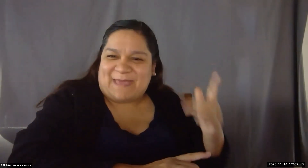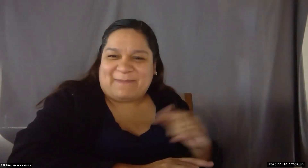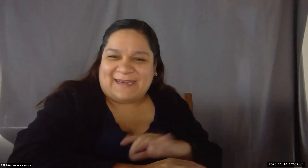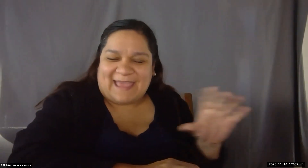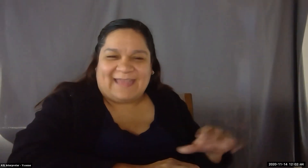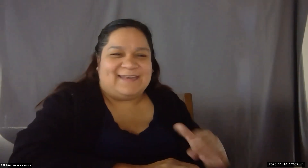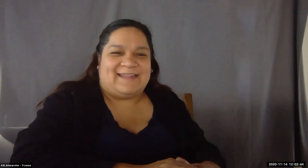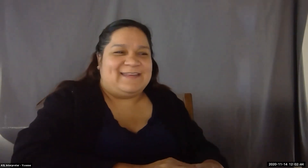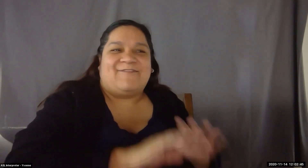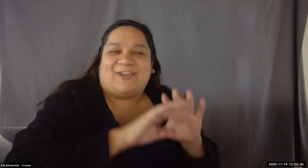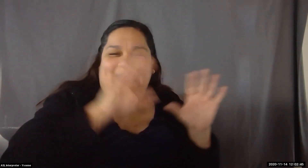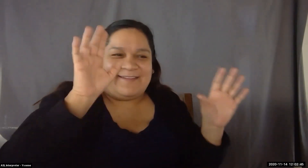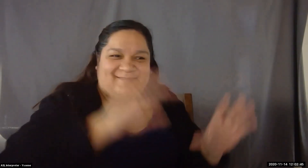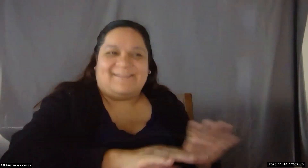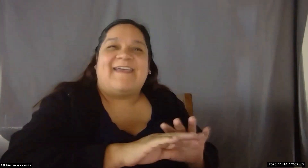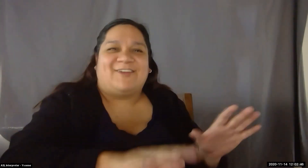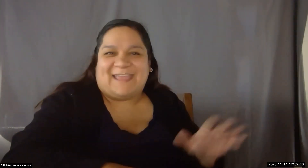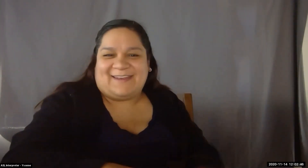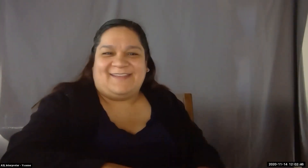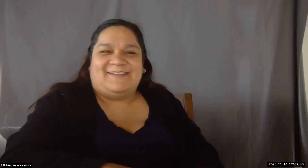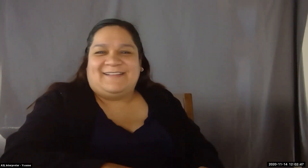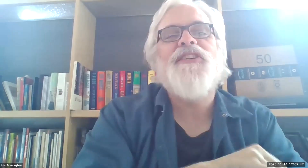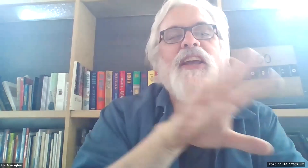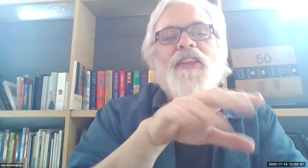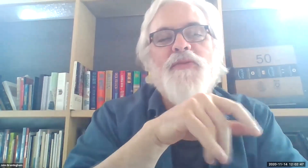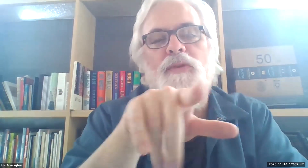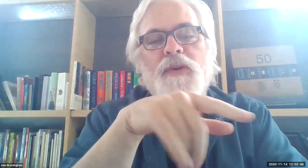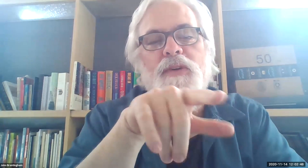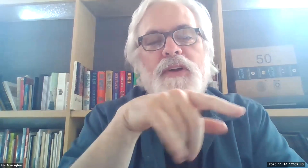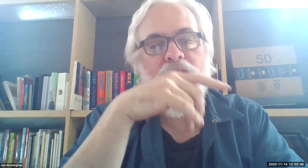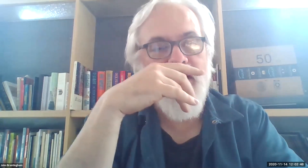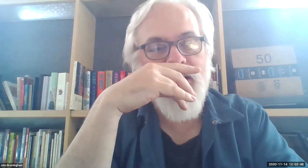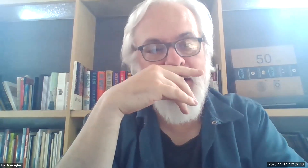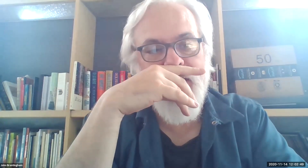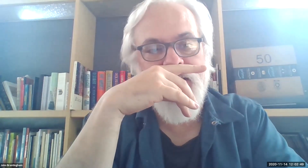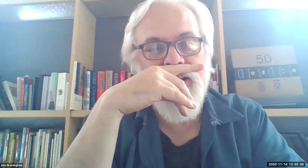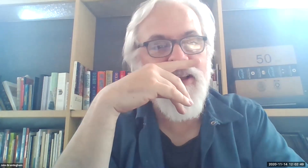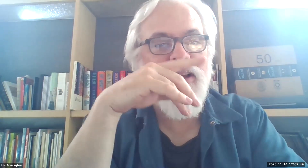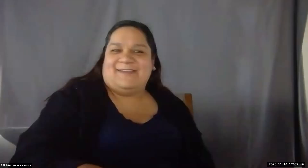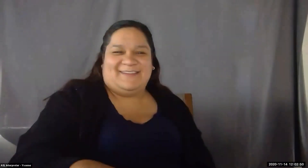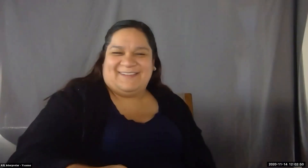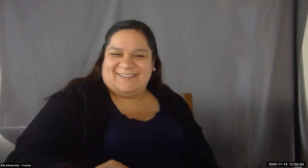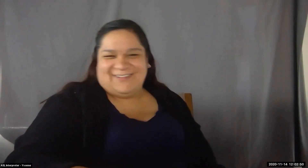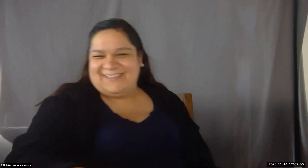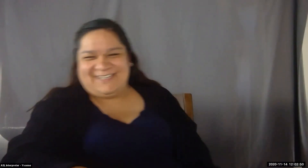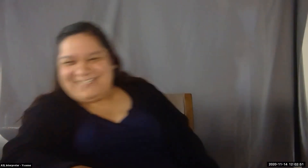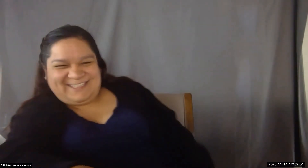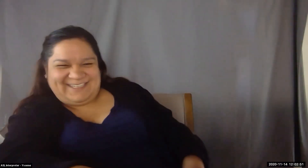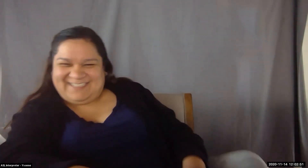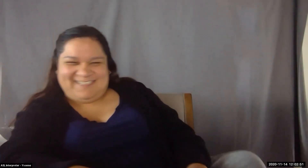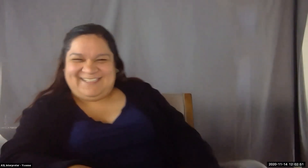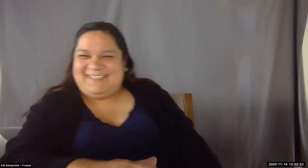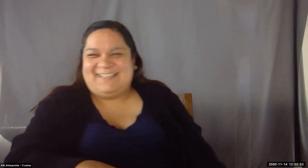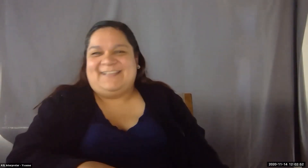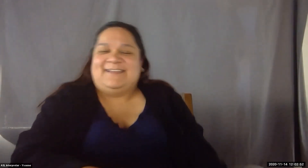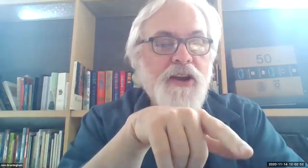third time camping, and never again, ever again. Let me just tell you Saw on the this. bears, saw it. Yeah, no. Well,